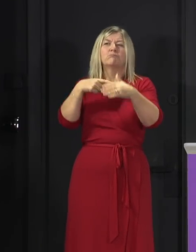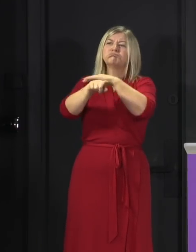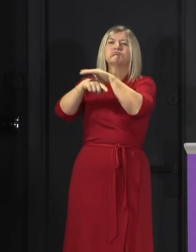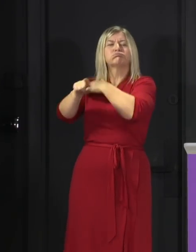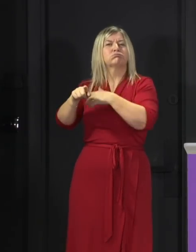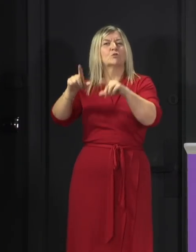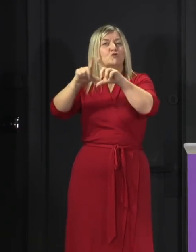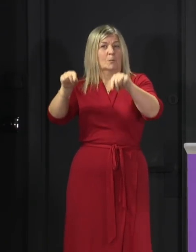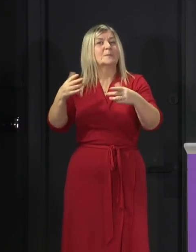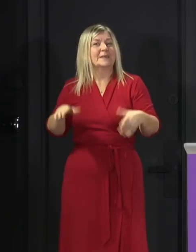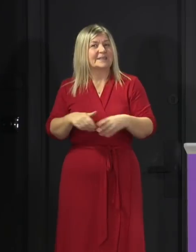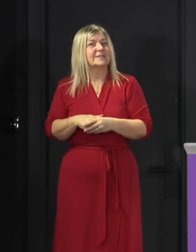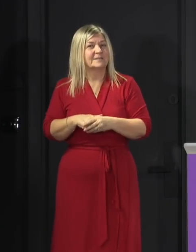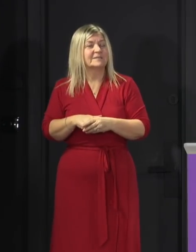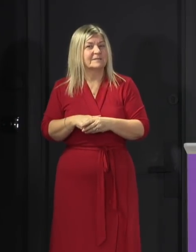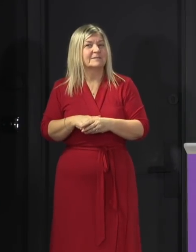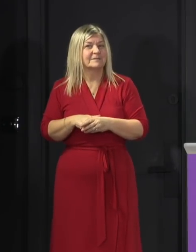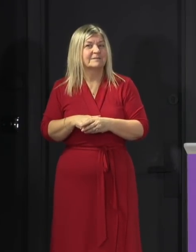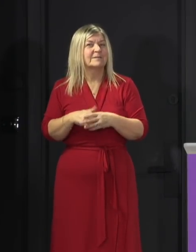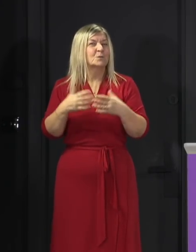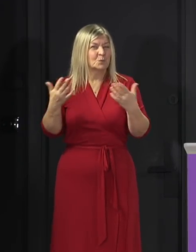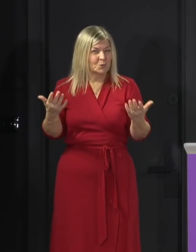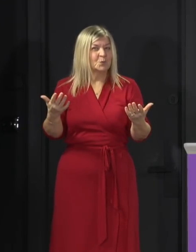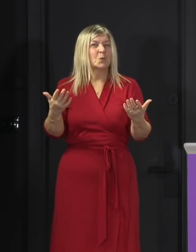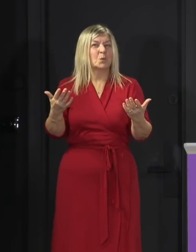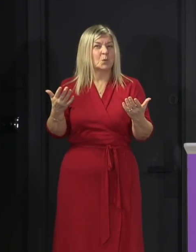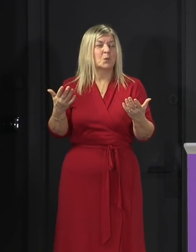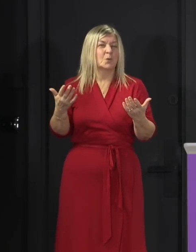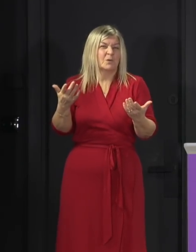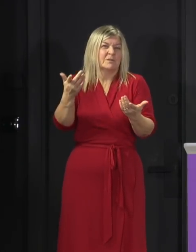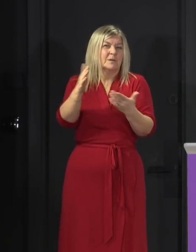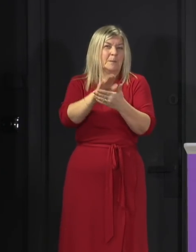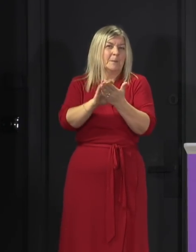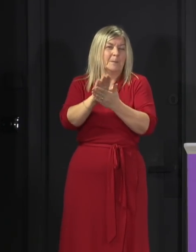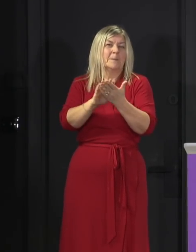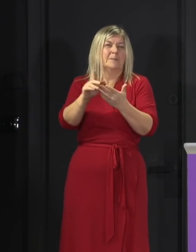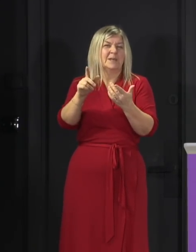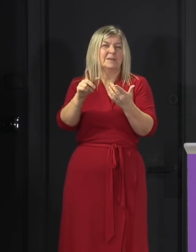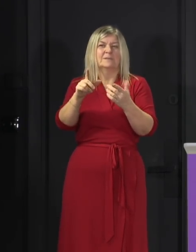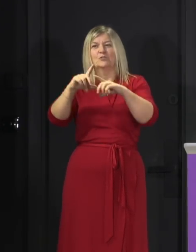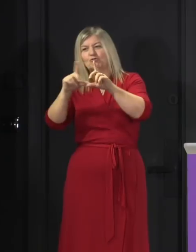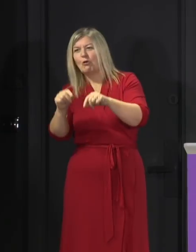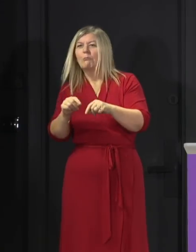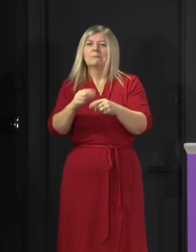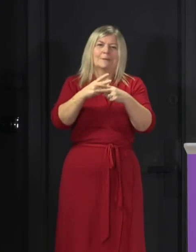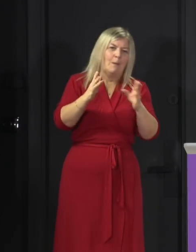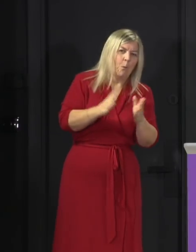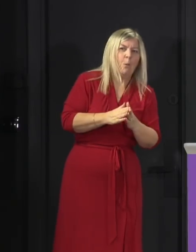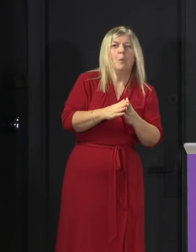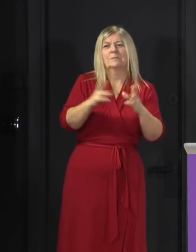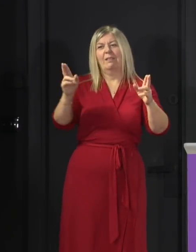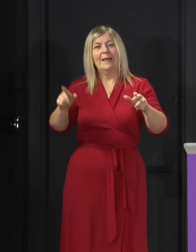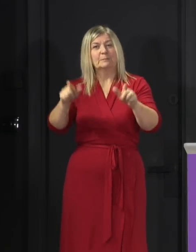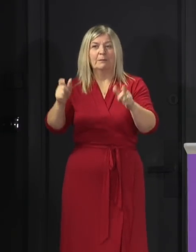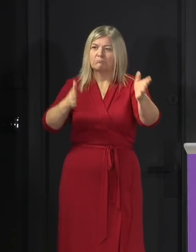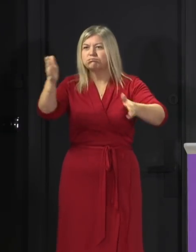people go will almost by default come up that list of places that people are mentioning. Now, we look carefully at all of that, and we'll continue to try